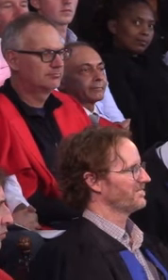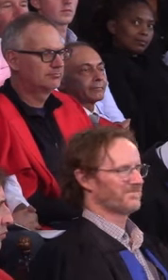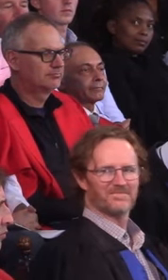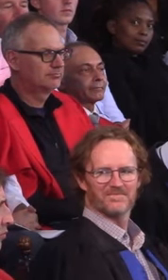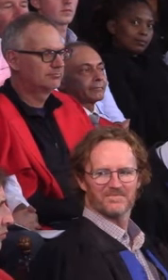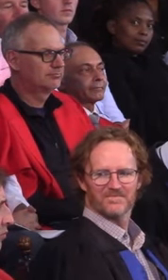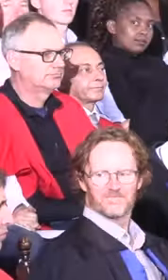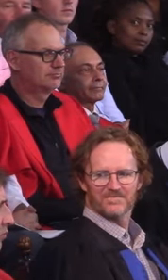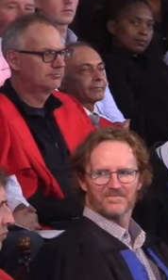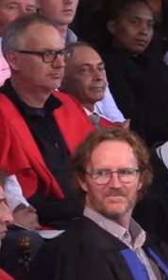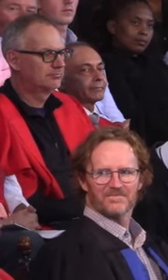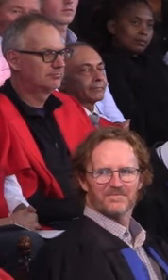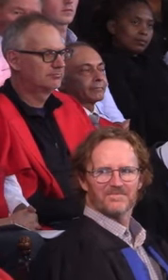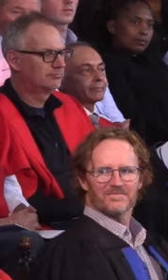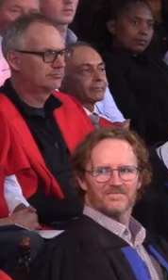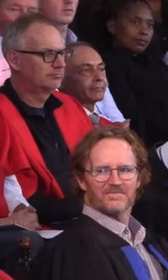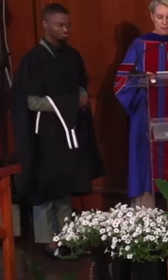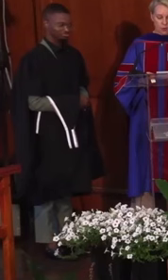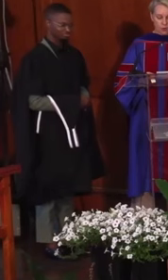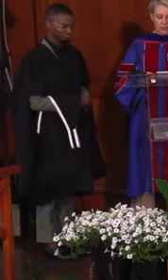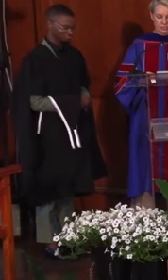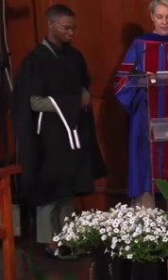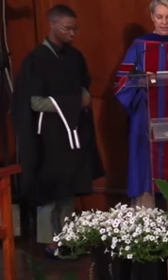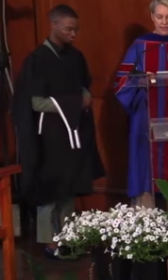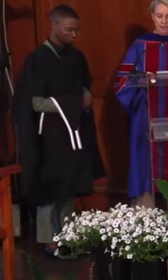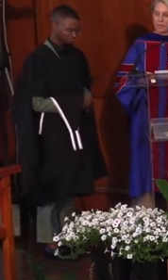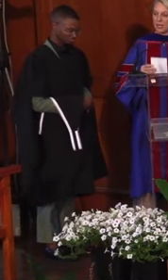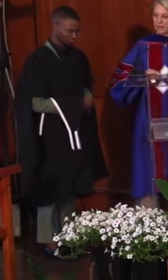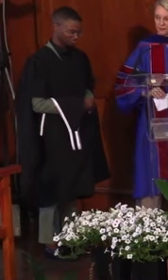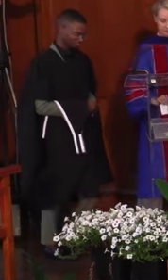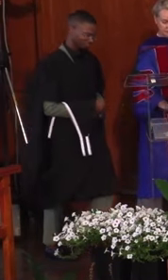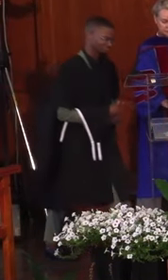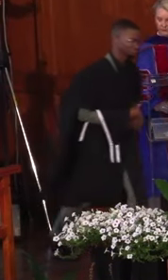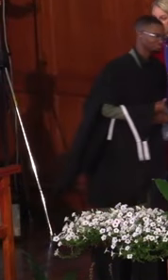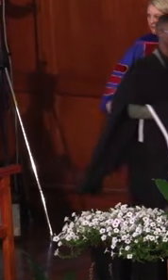For the degree of Master of Laws in Commercial Law, Bayabongers Pelele Mieni.